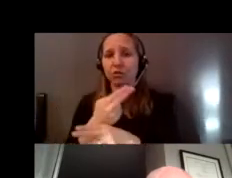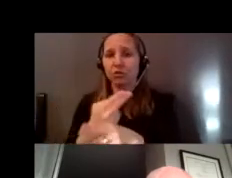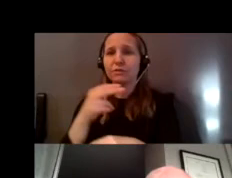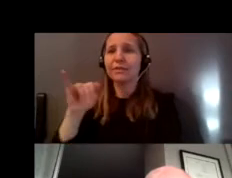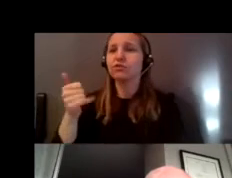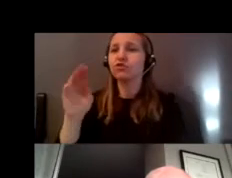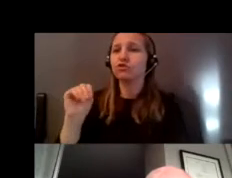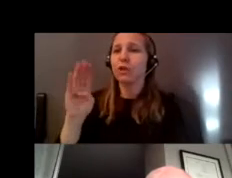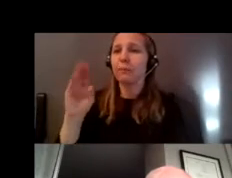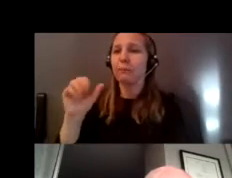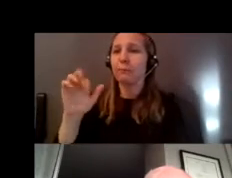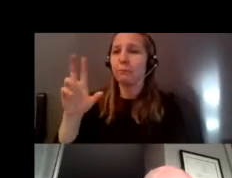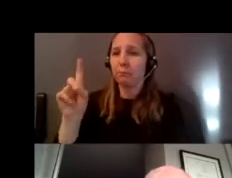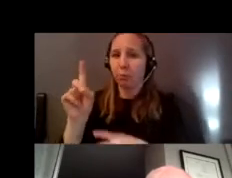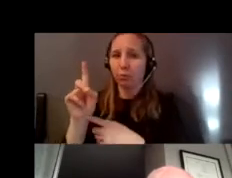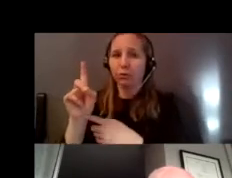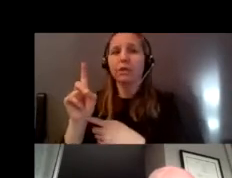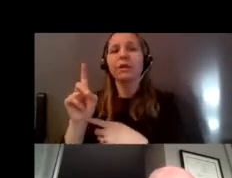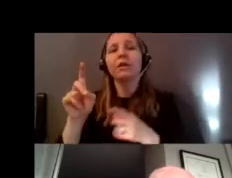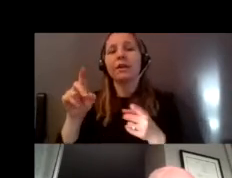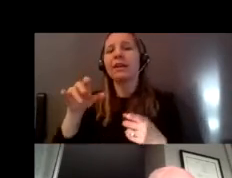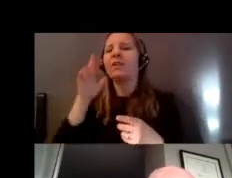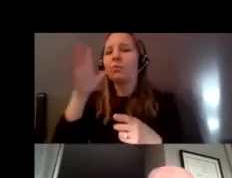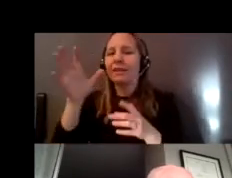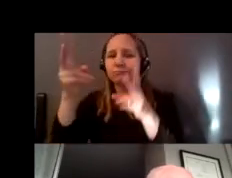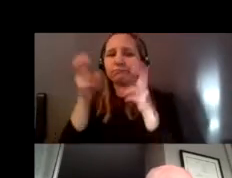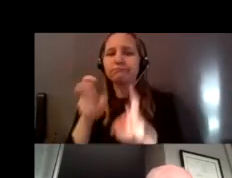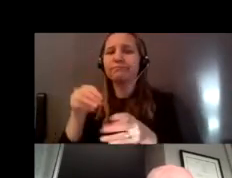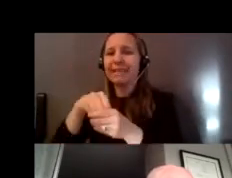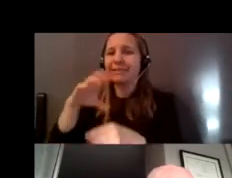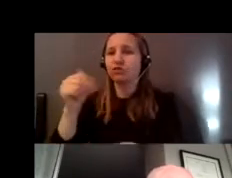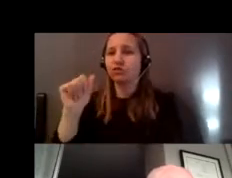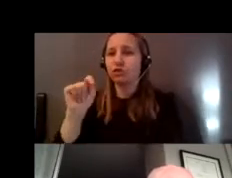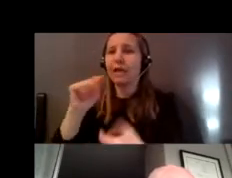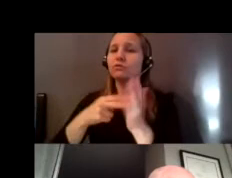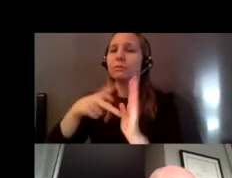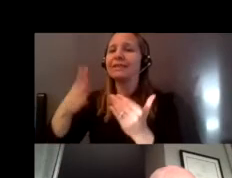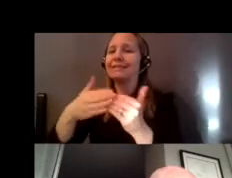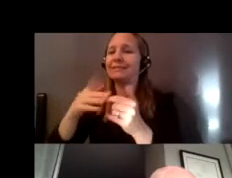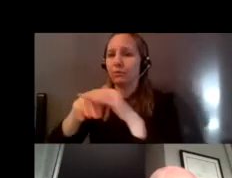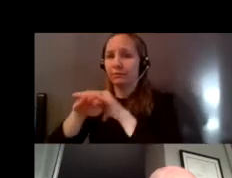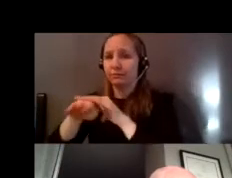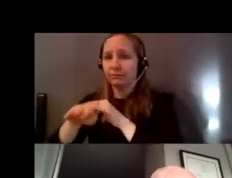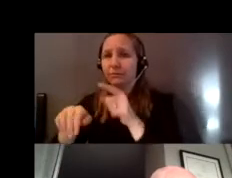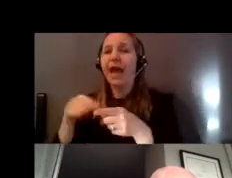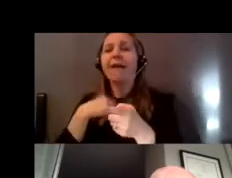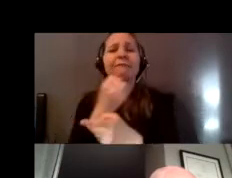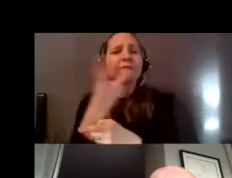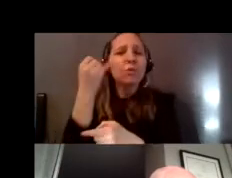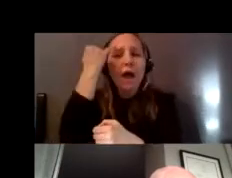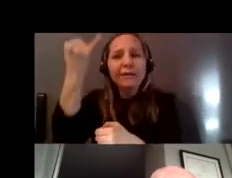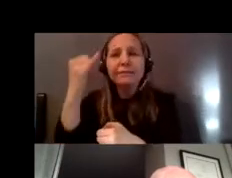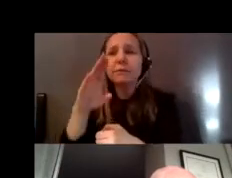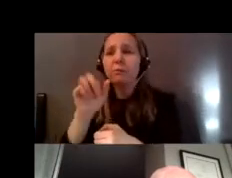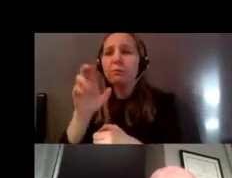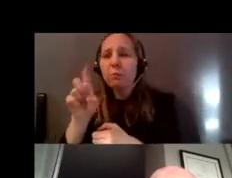Jamboards. The Jamboard links will be dropped in the chat again. And there will be several idea boards and jam boards, and